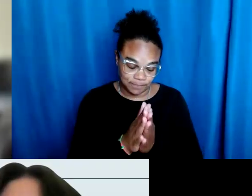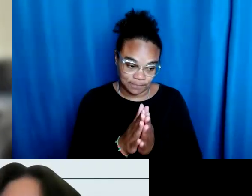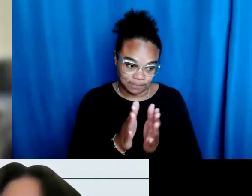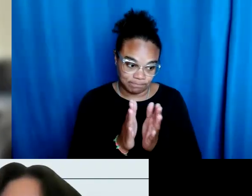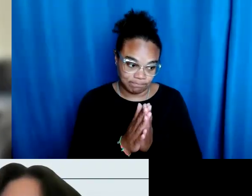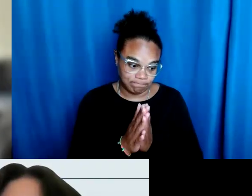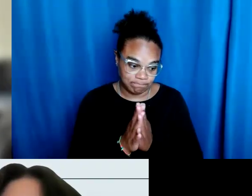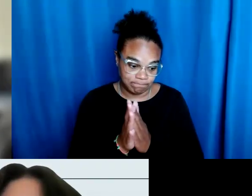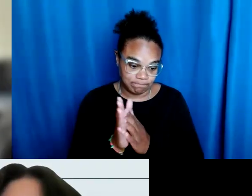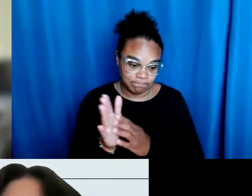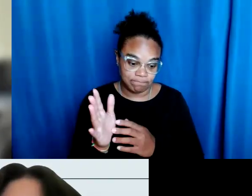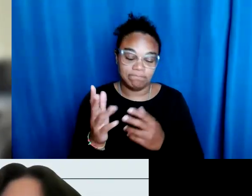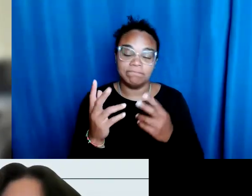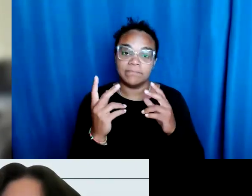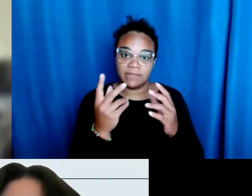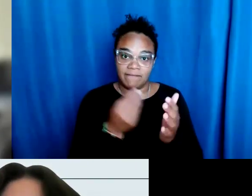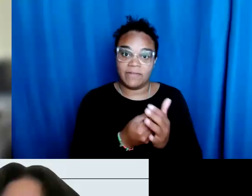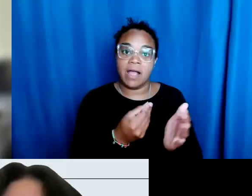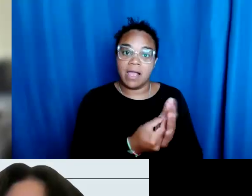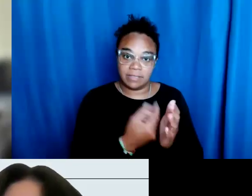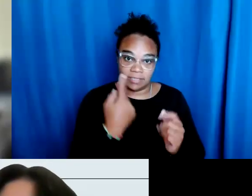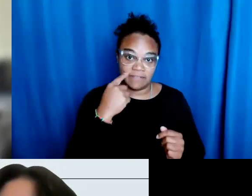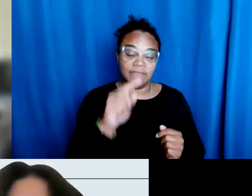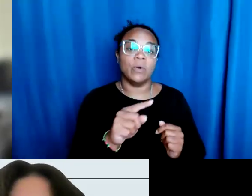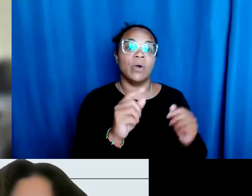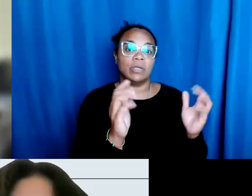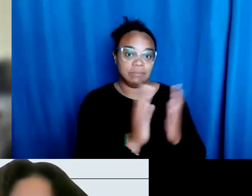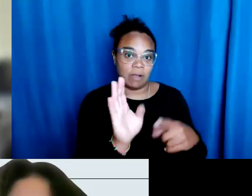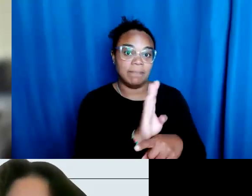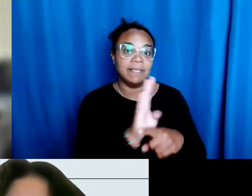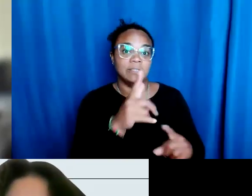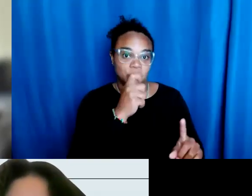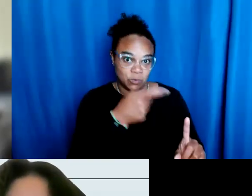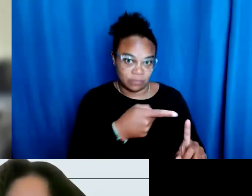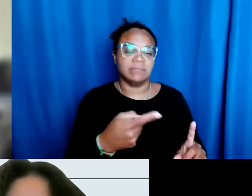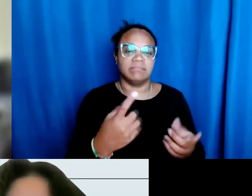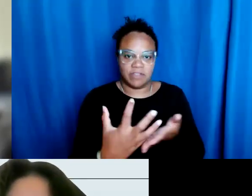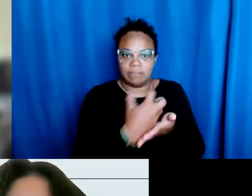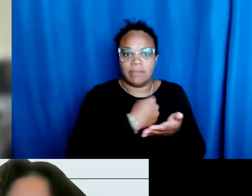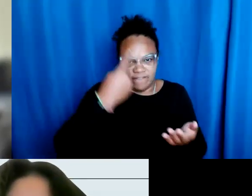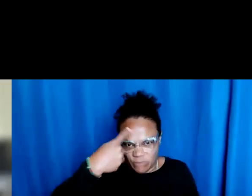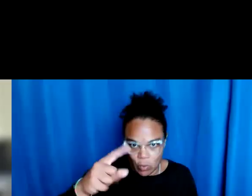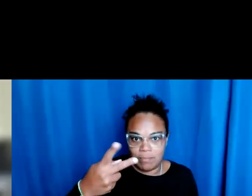small business that are for profit. Give me 1 second, sorry.